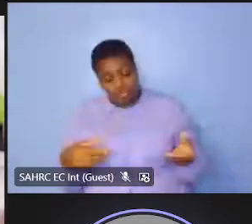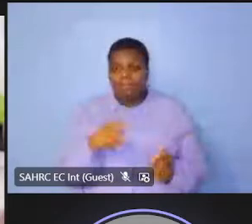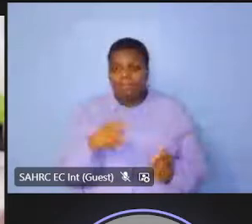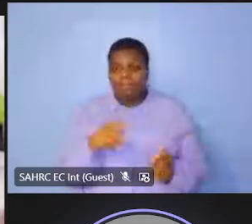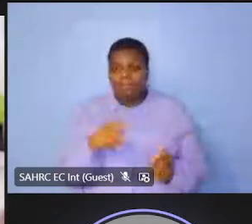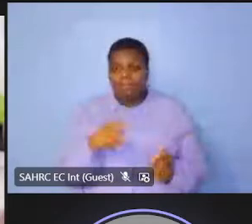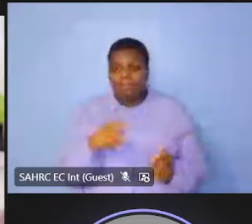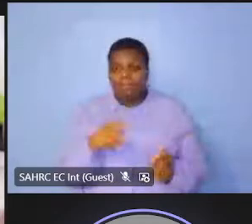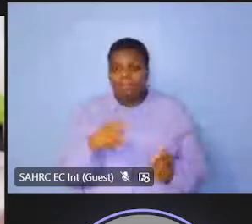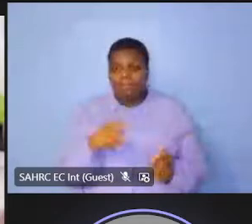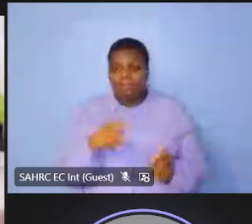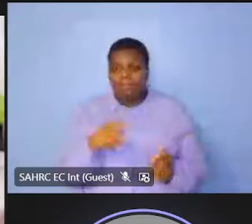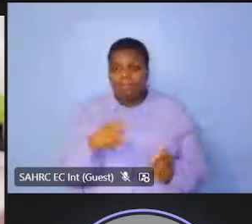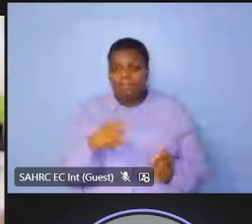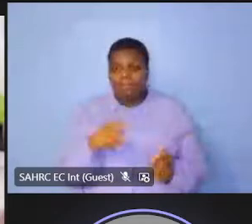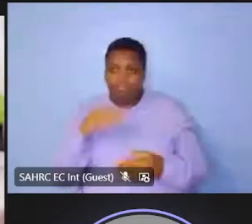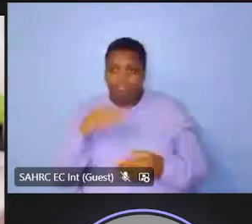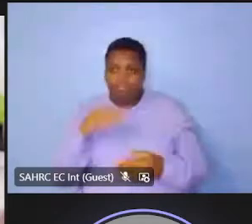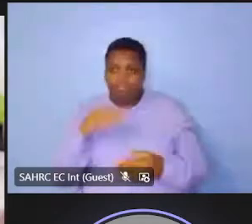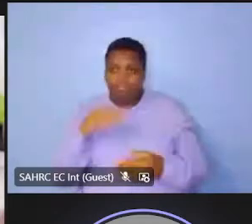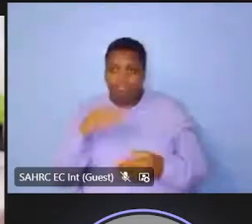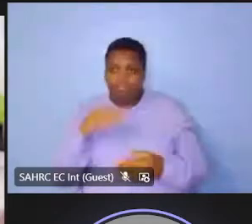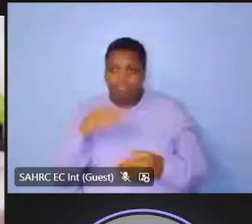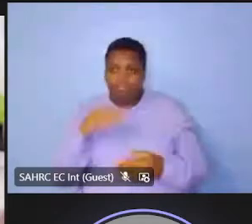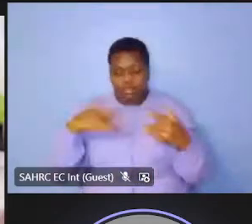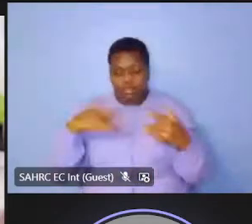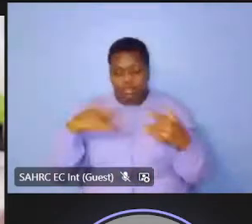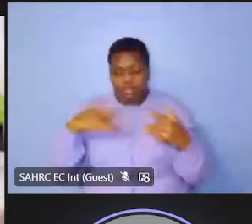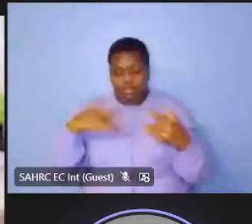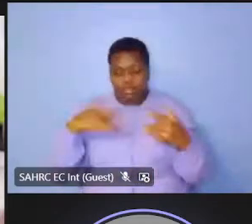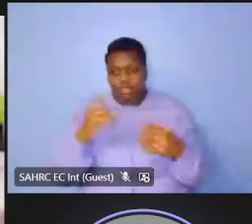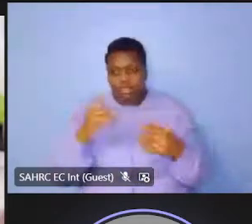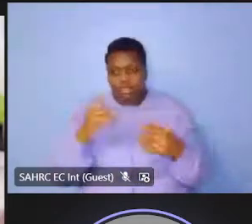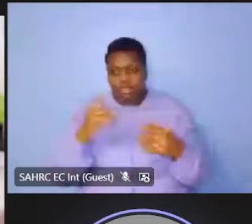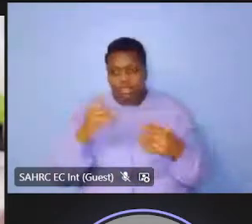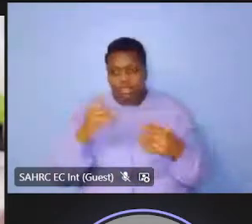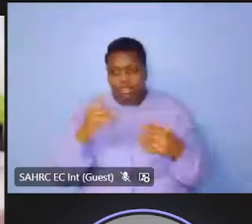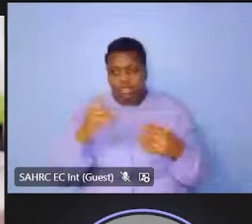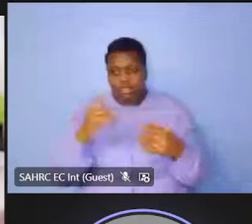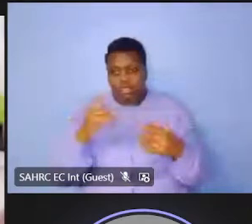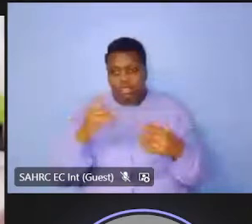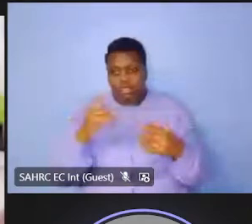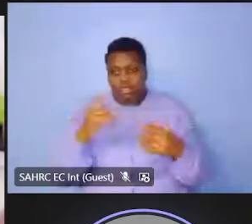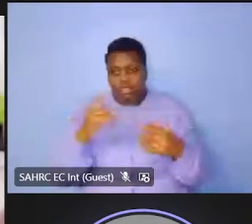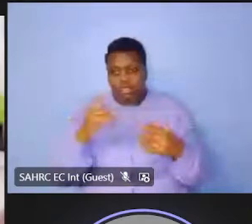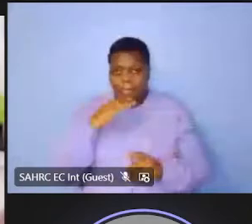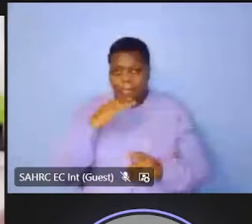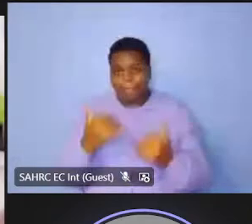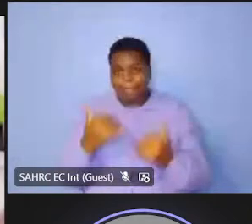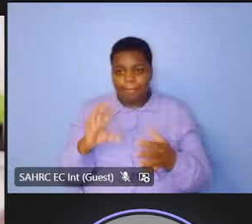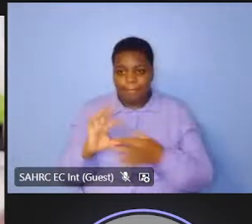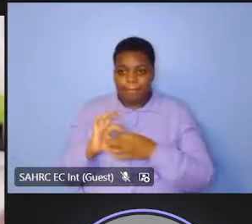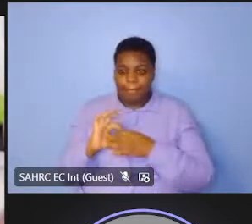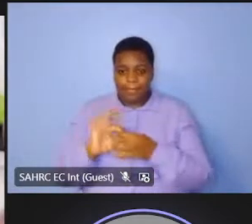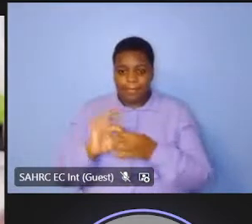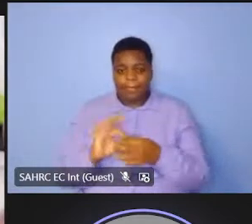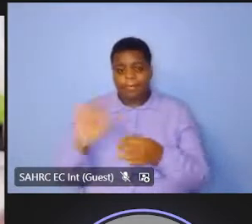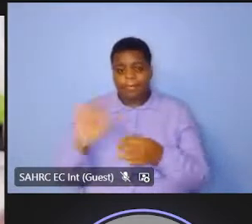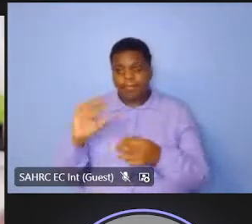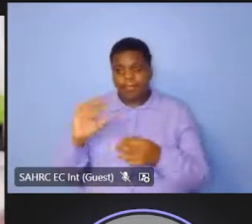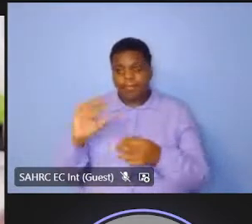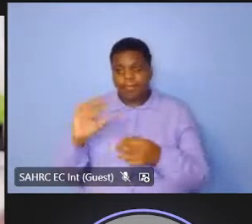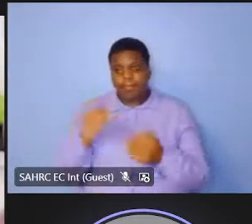direction on how to consider and address questions which may arise relating to gender identity and